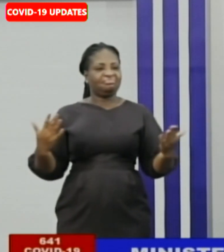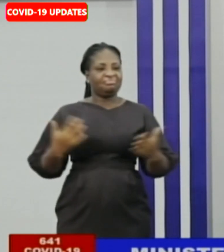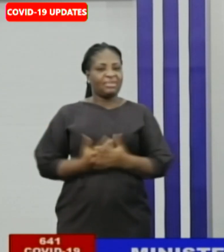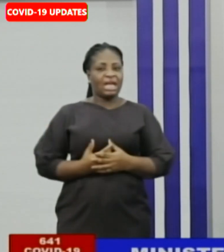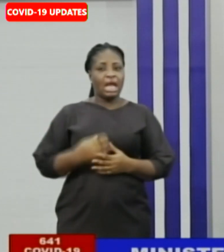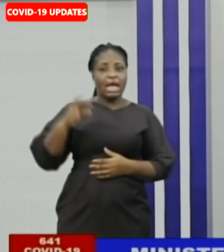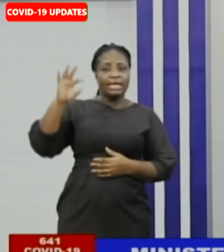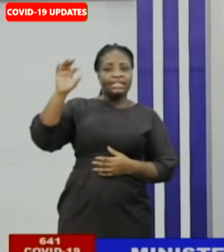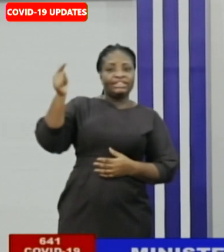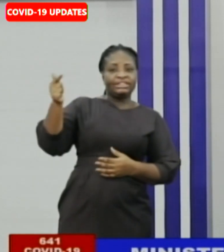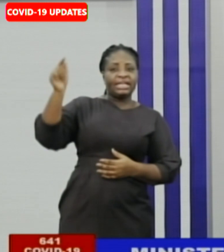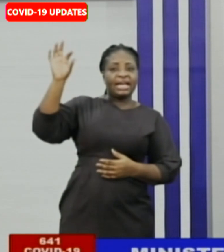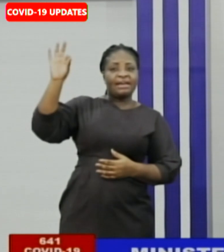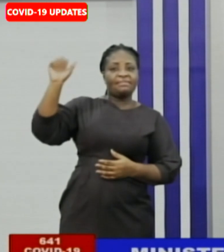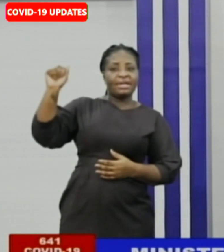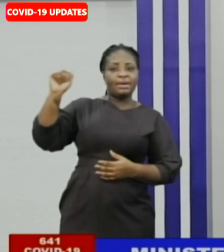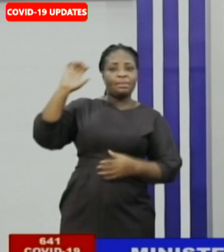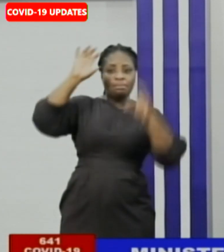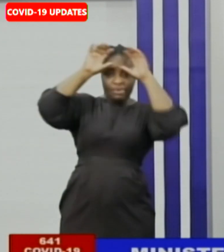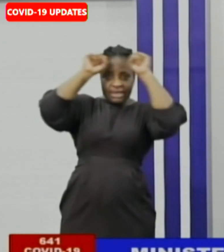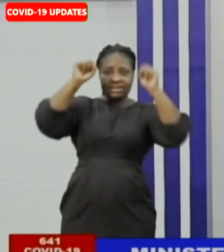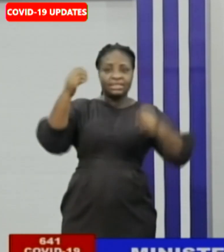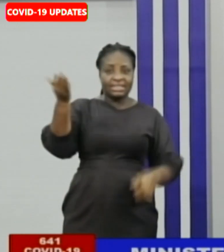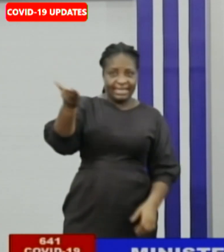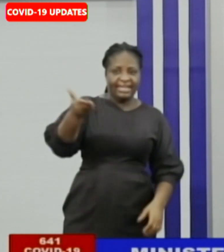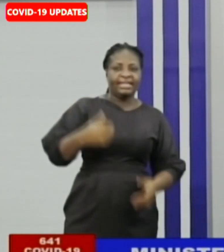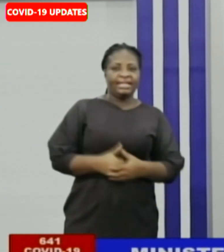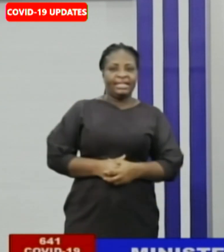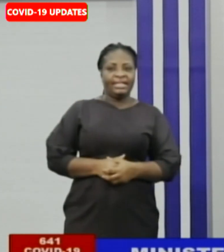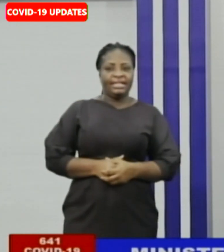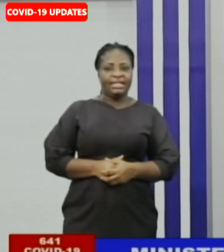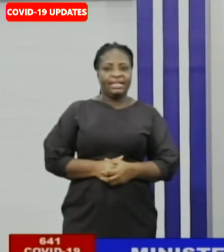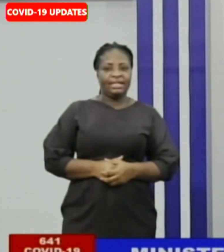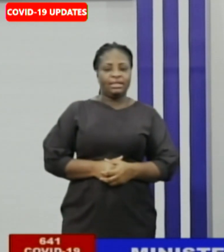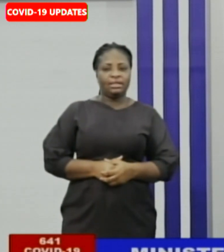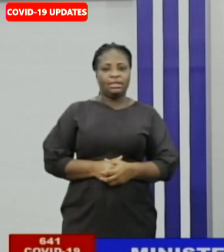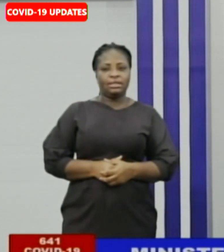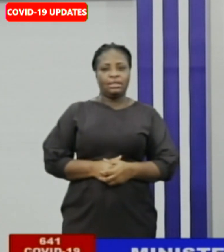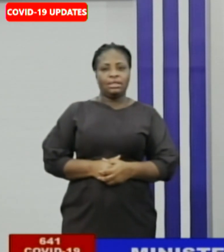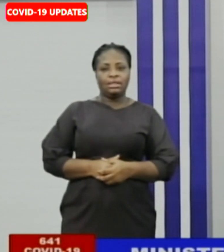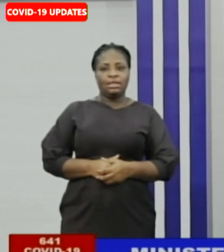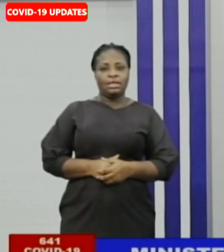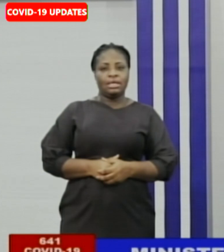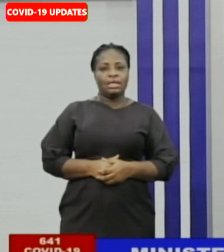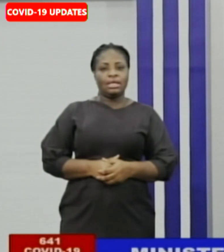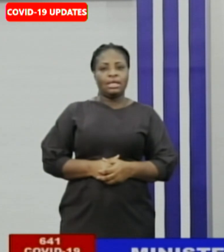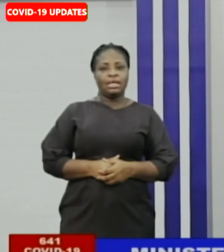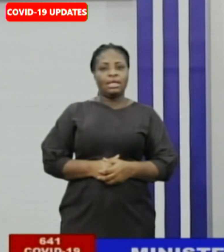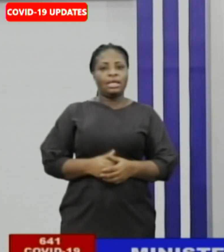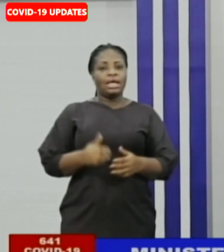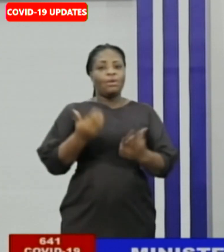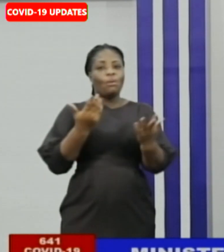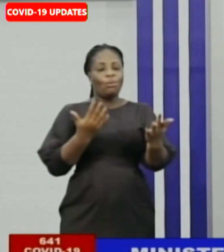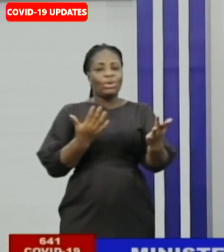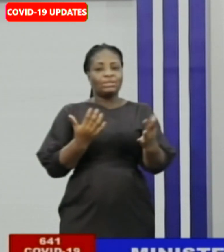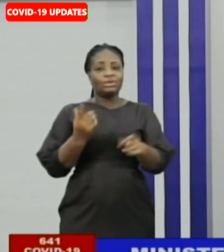GFA President Kurt, yes, Kurt is here. Kurt, give me just a moment for us to have our podium sanitized, and then please